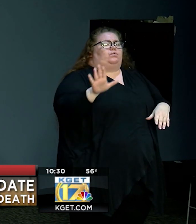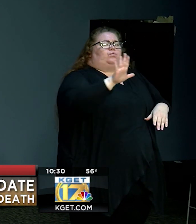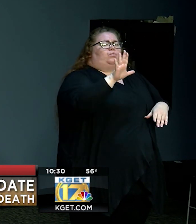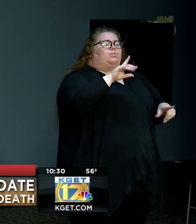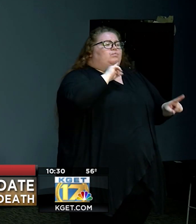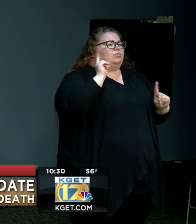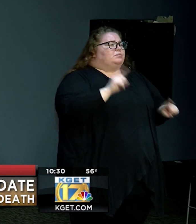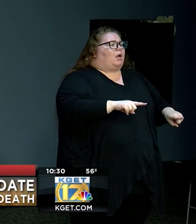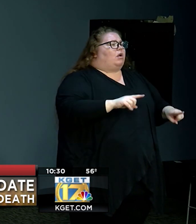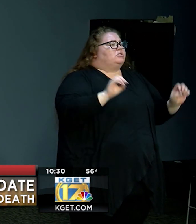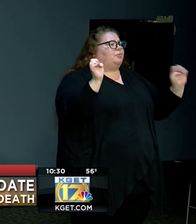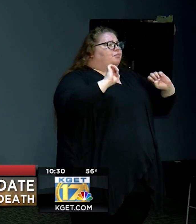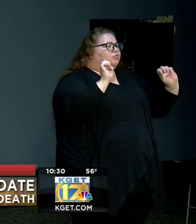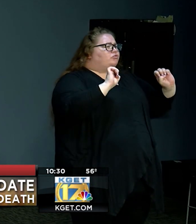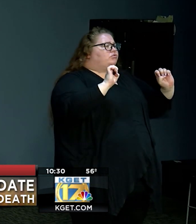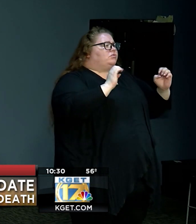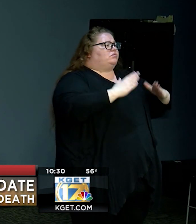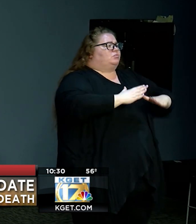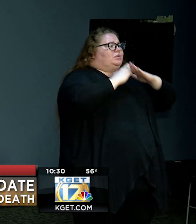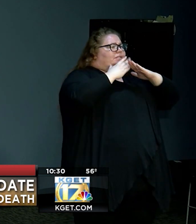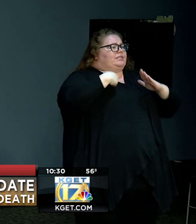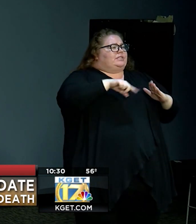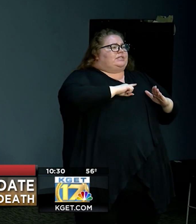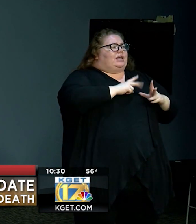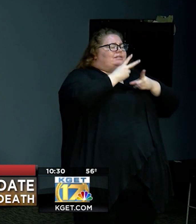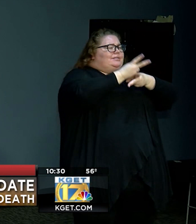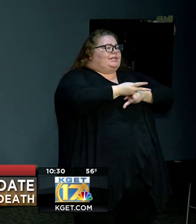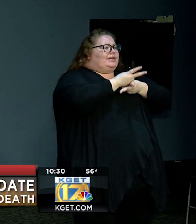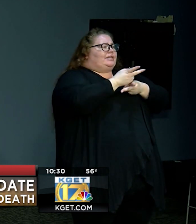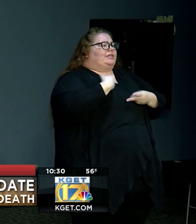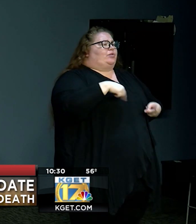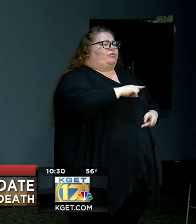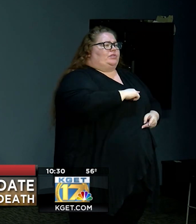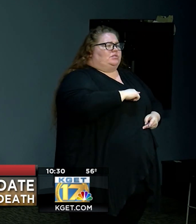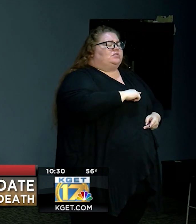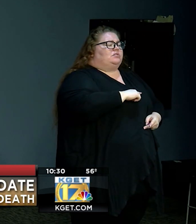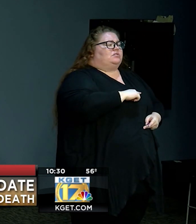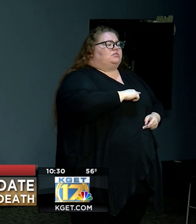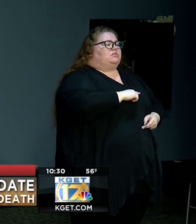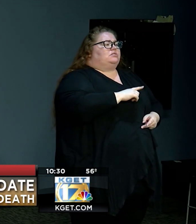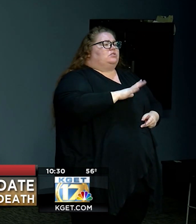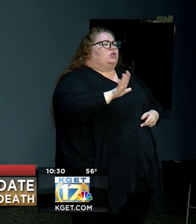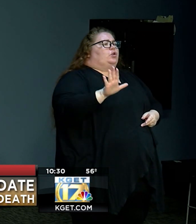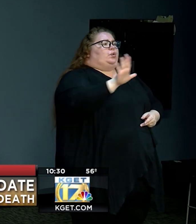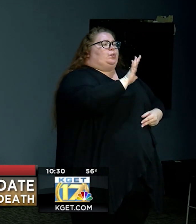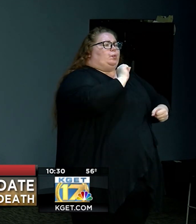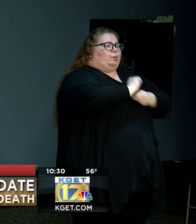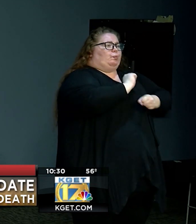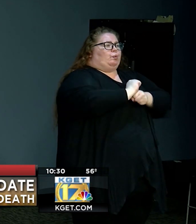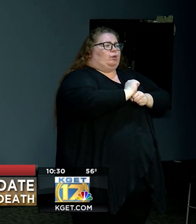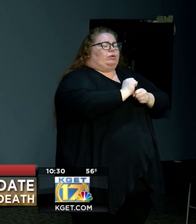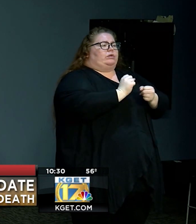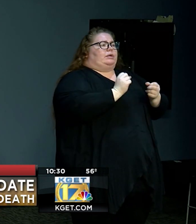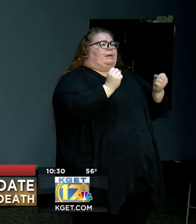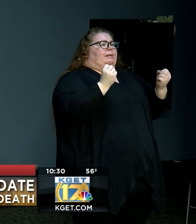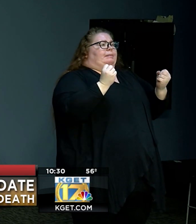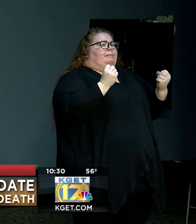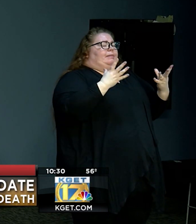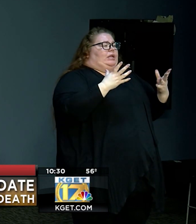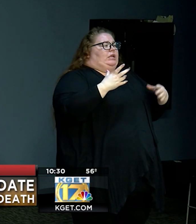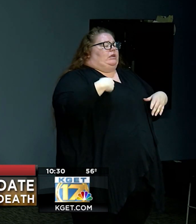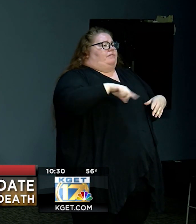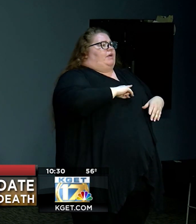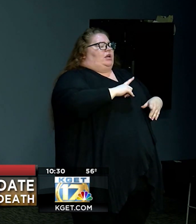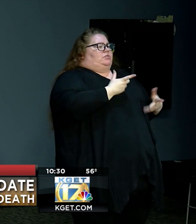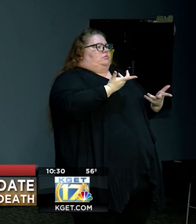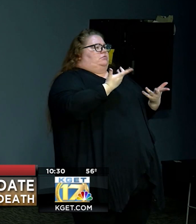responding in emergencies, for protecting us, taking care of us, and doing work many of you, most of us can't even fathom